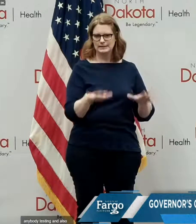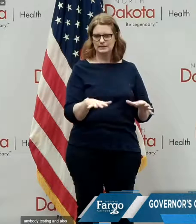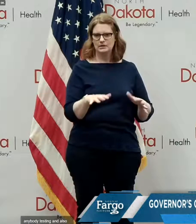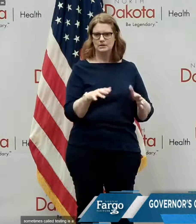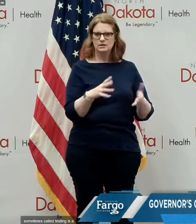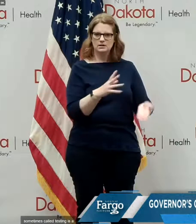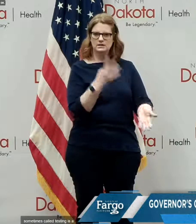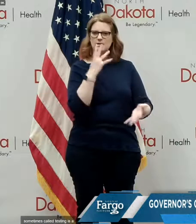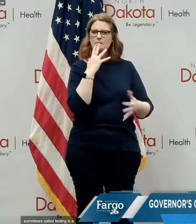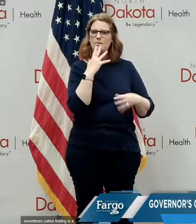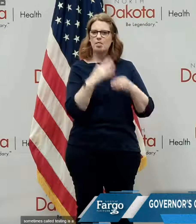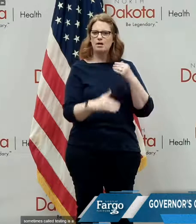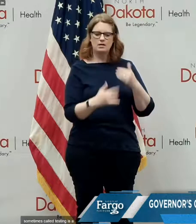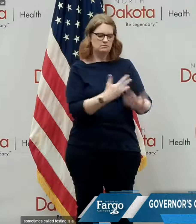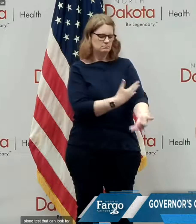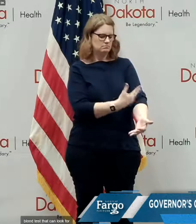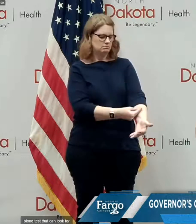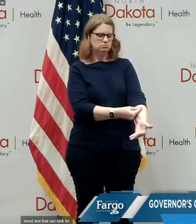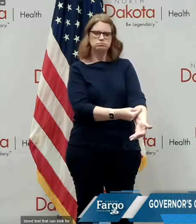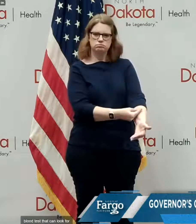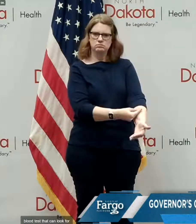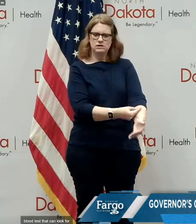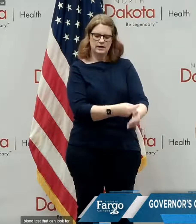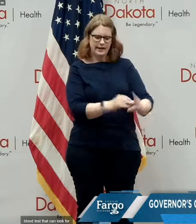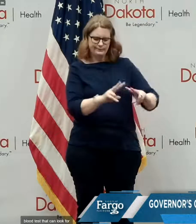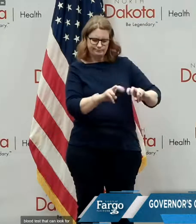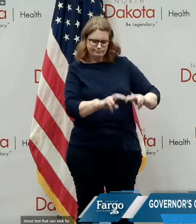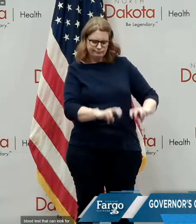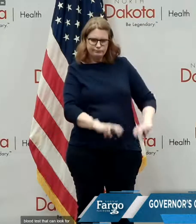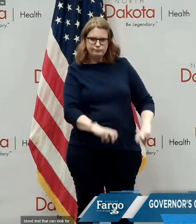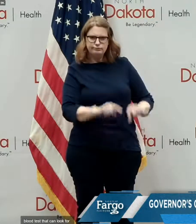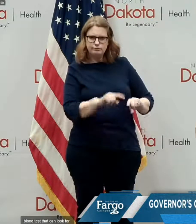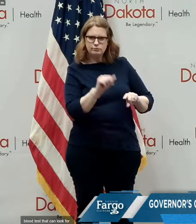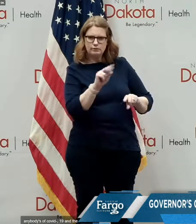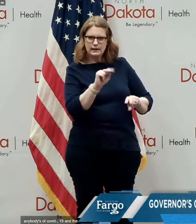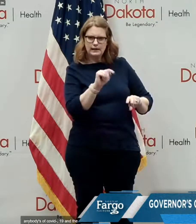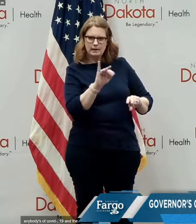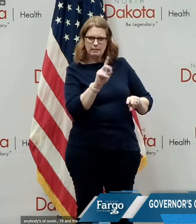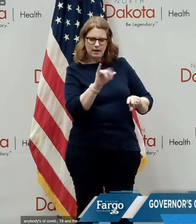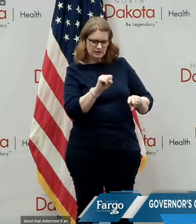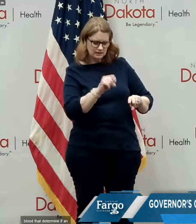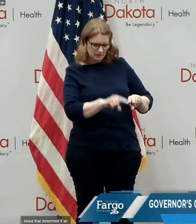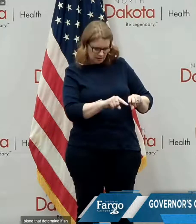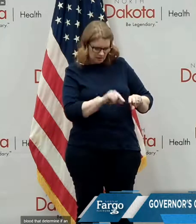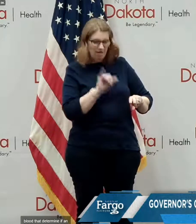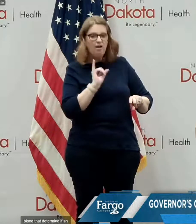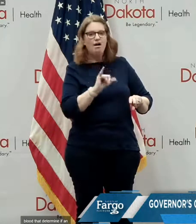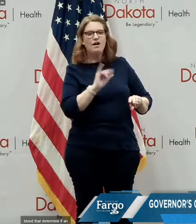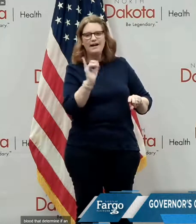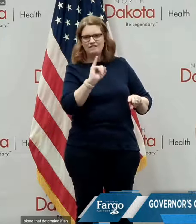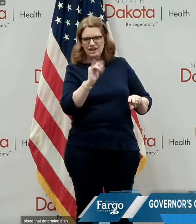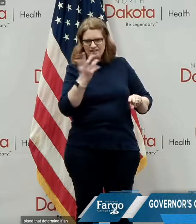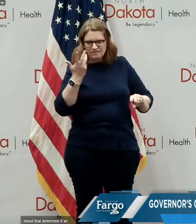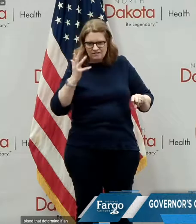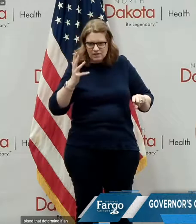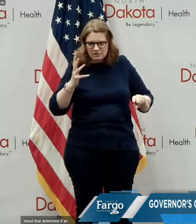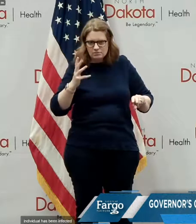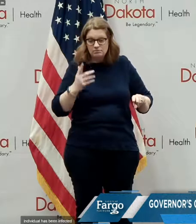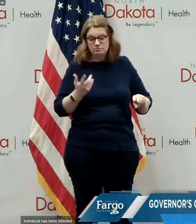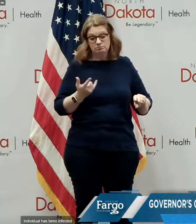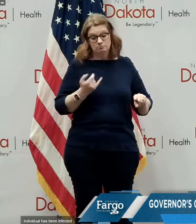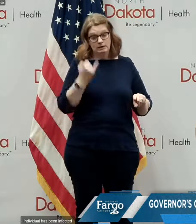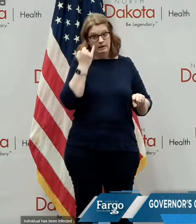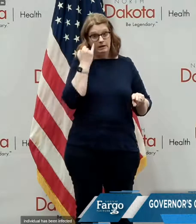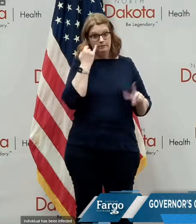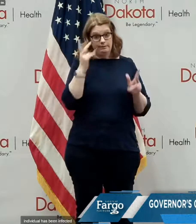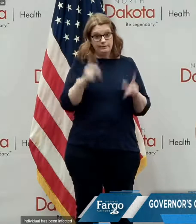look for antibodies of COVID-19 in the blood to determine if an individual has been infected, even if that person never